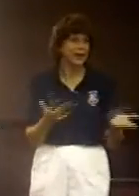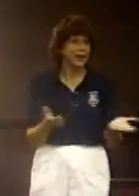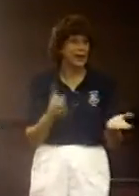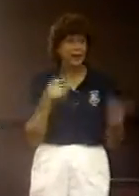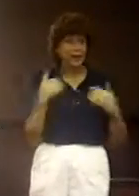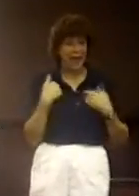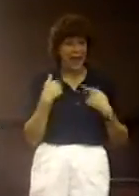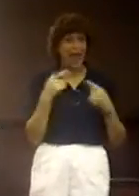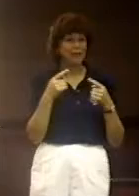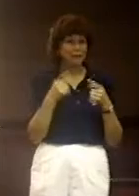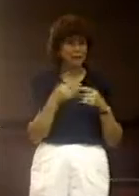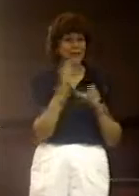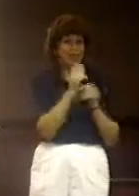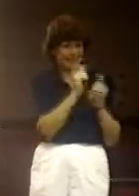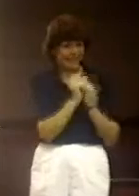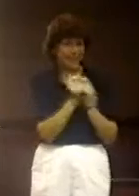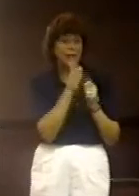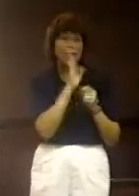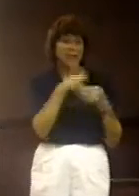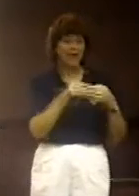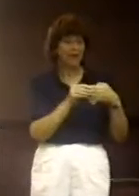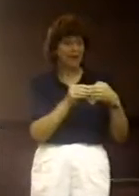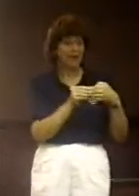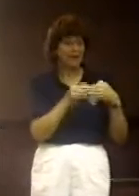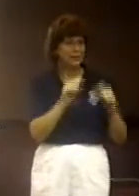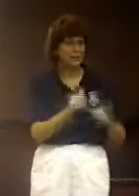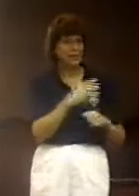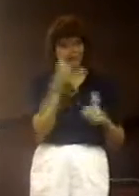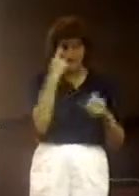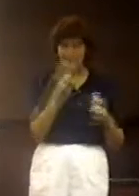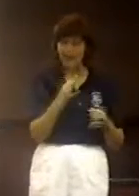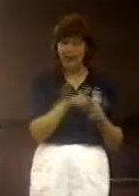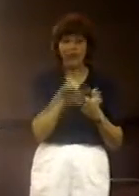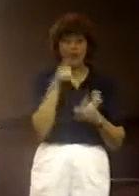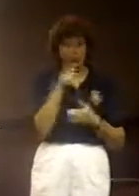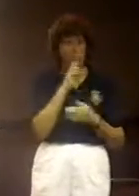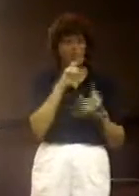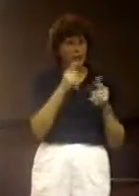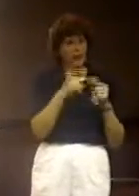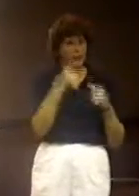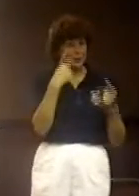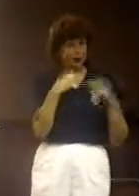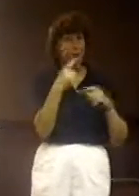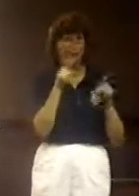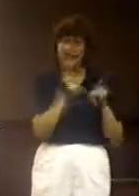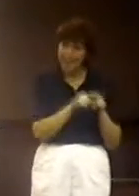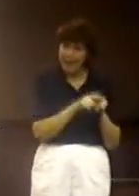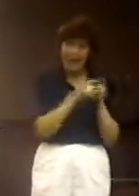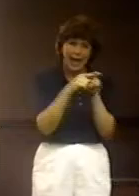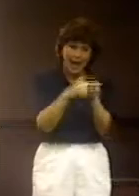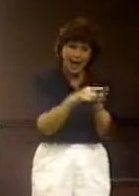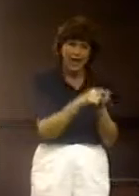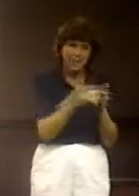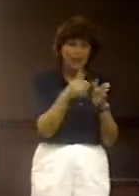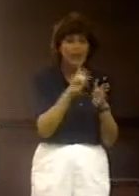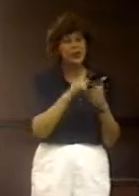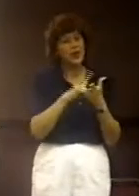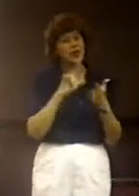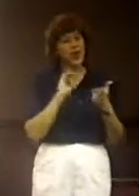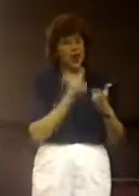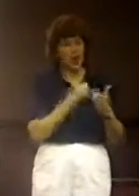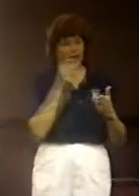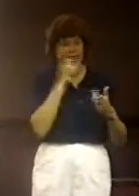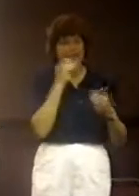to get together and be flexible and decide that you're going to sign the same way so that our kids have a chance